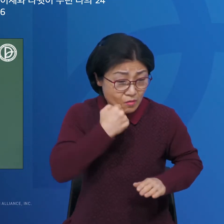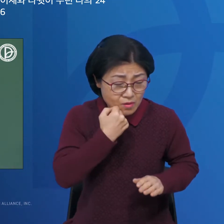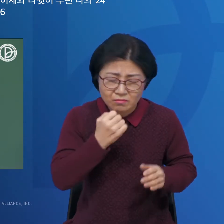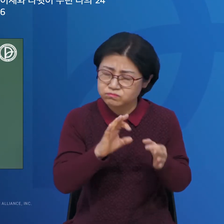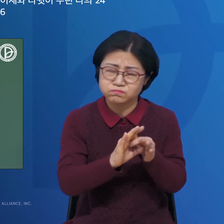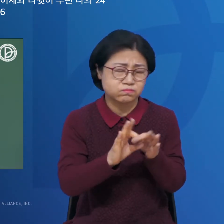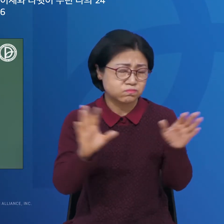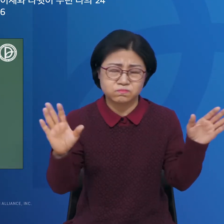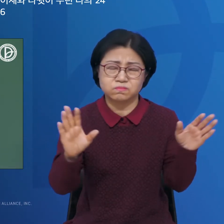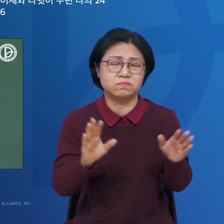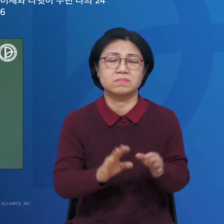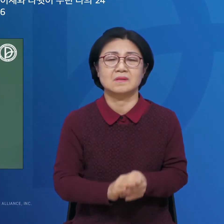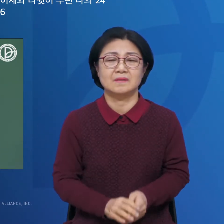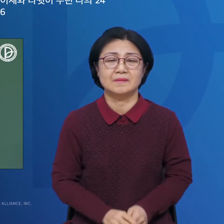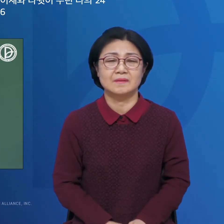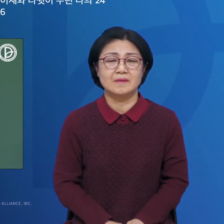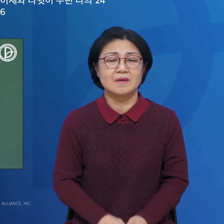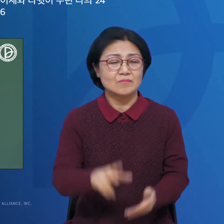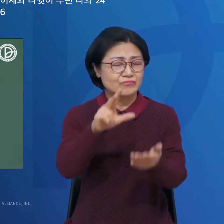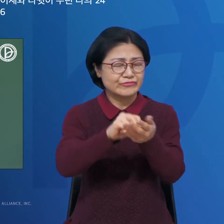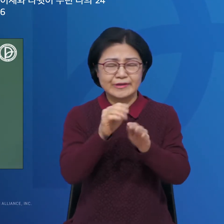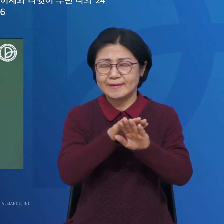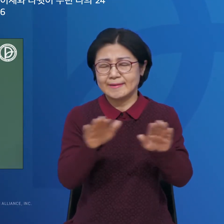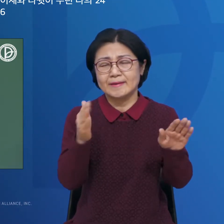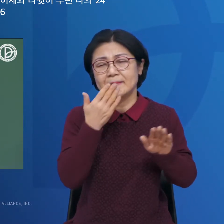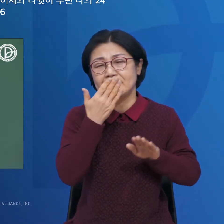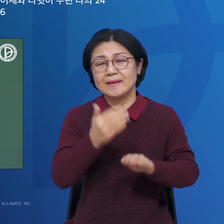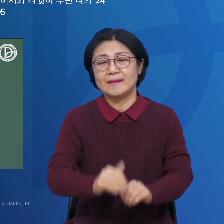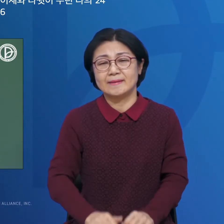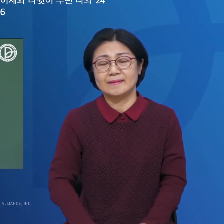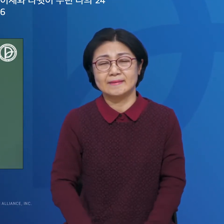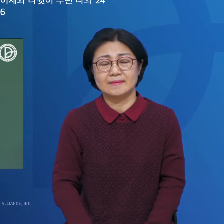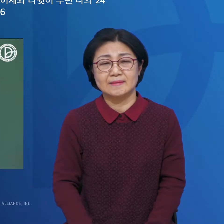of me finding these answers? But you see that one day it overturns.